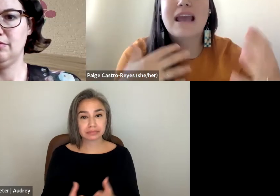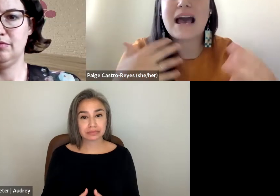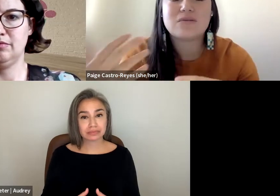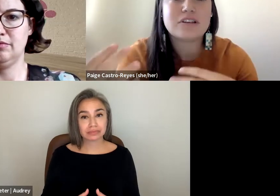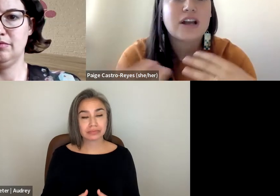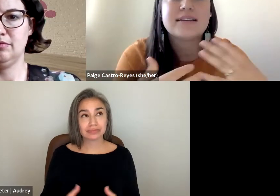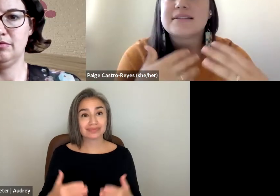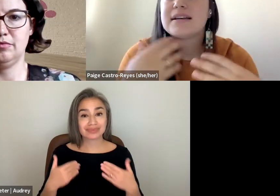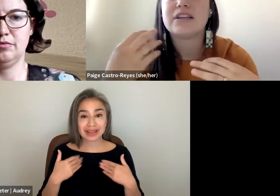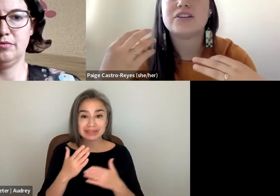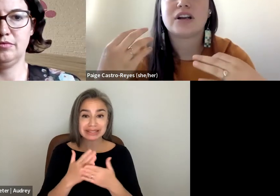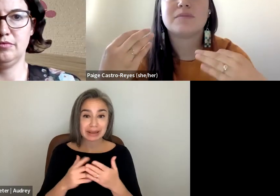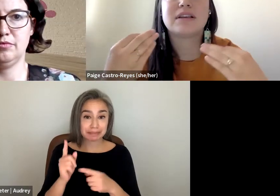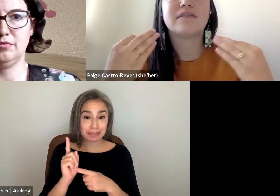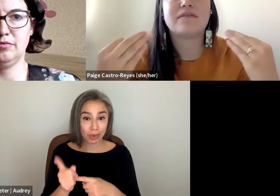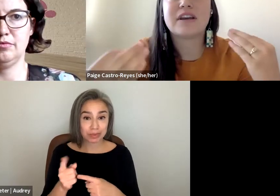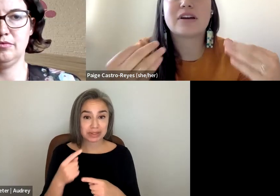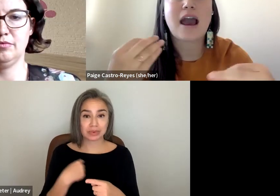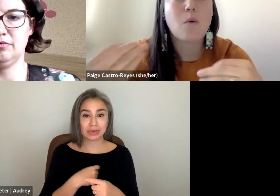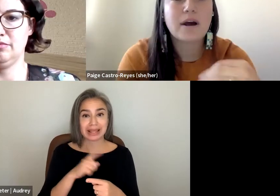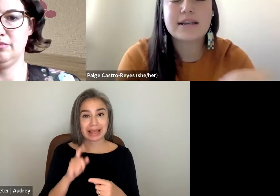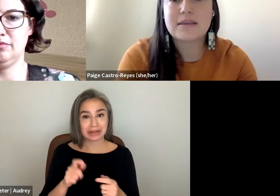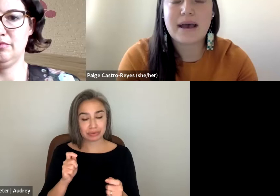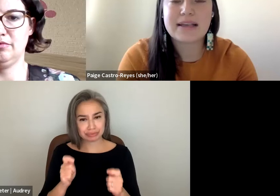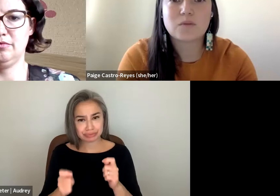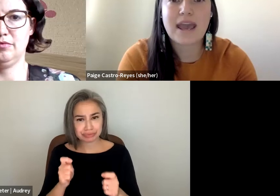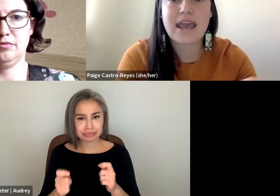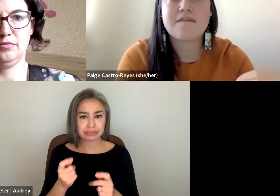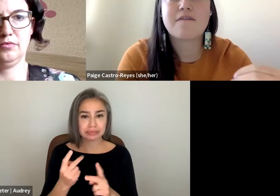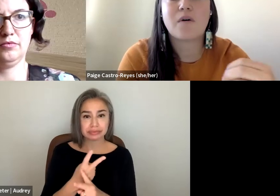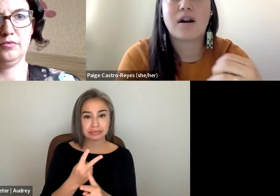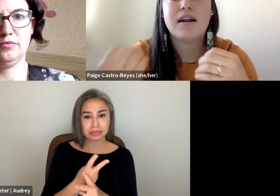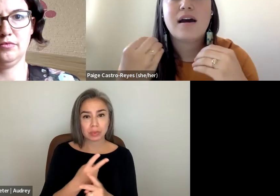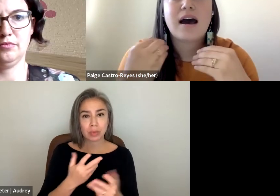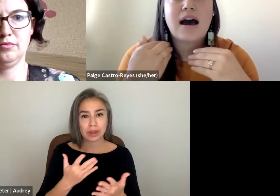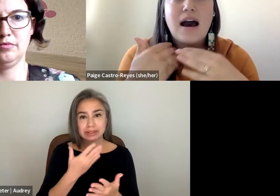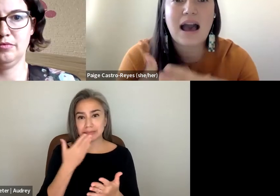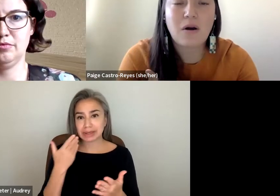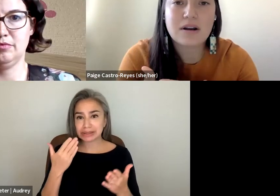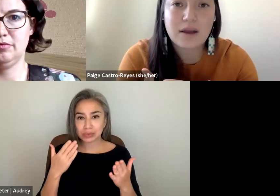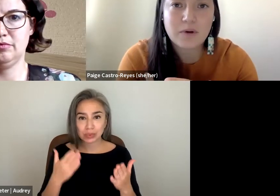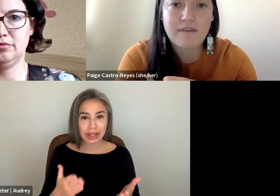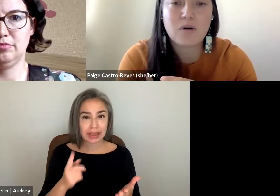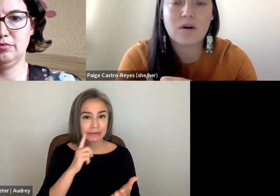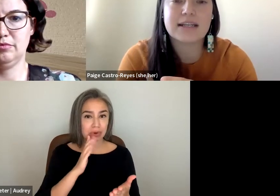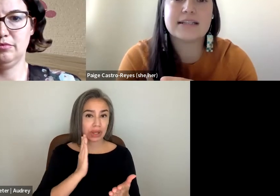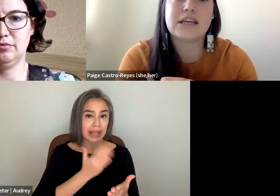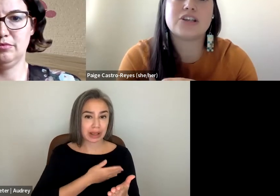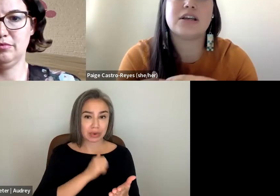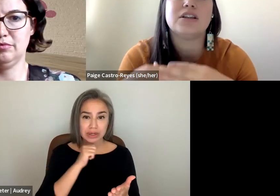moments where we had to adjust in terms of figuring out what is the best way for our